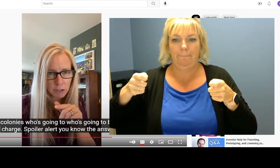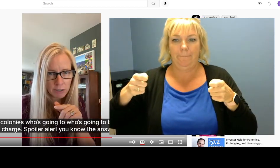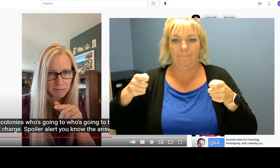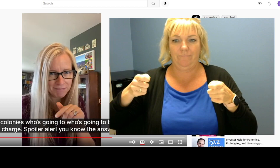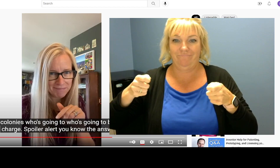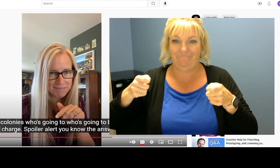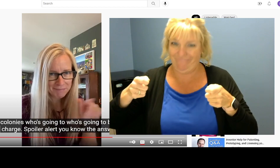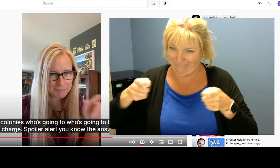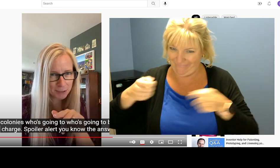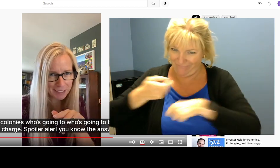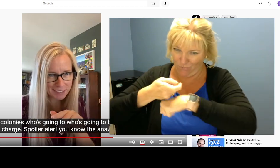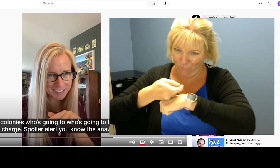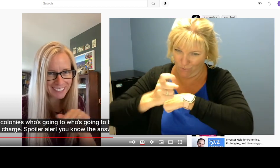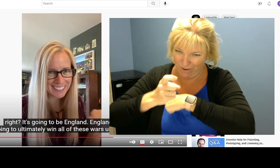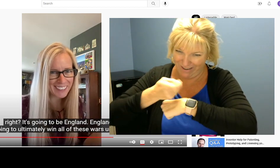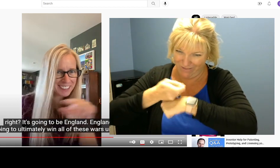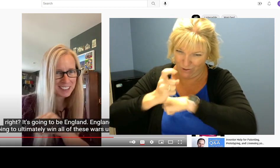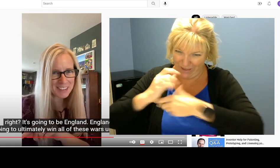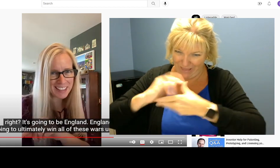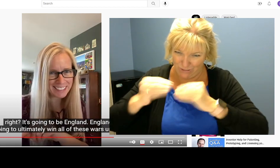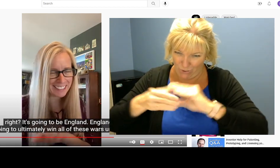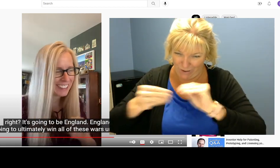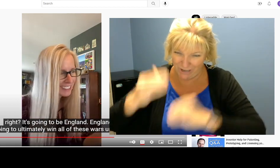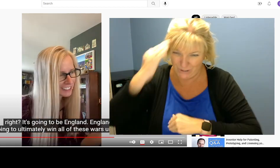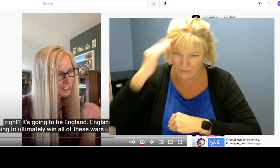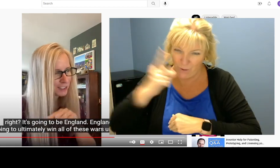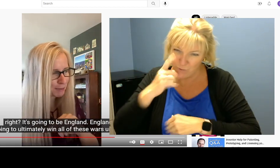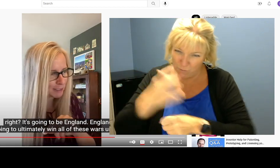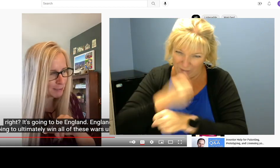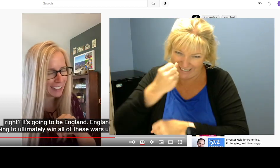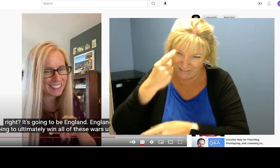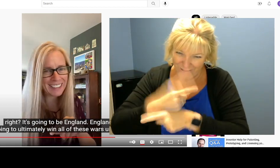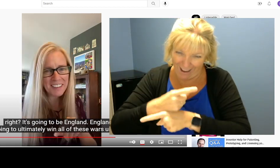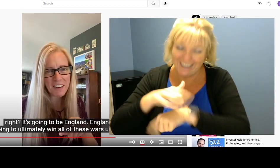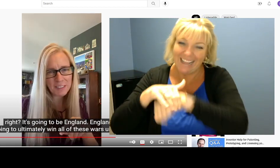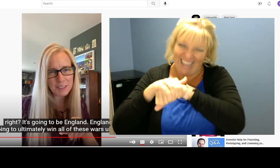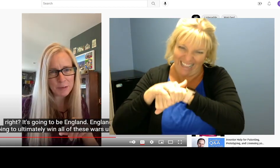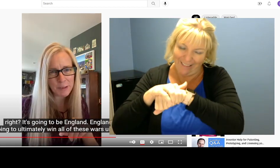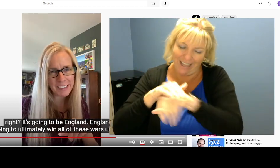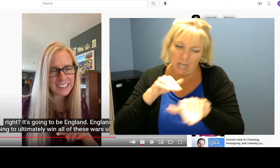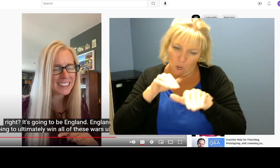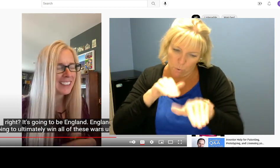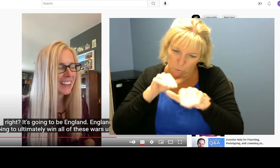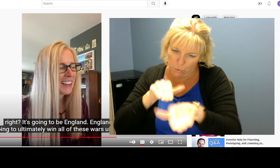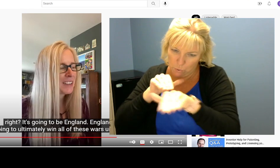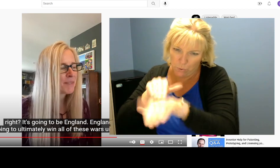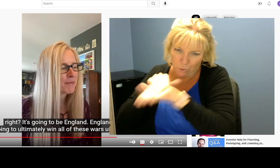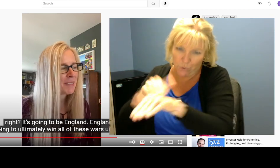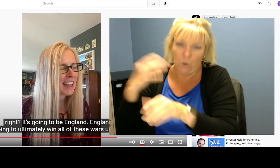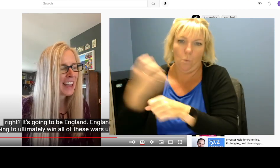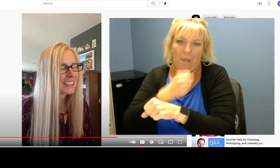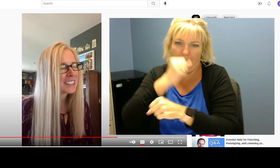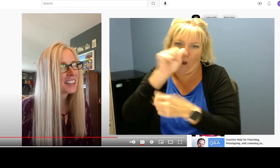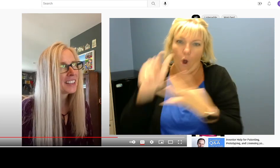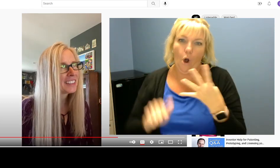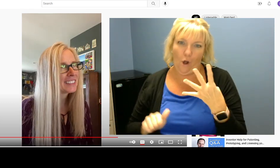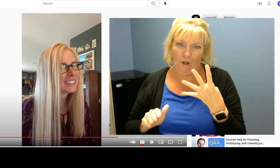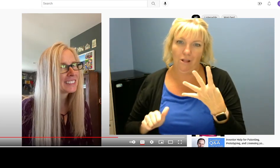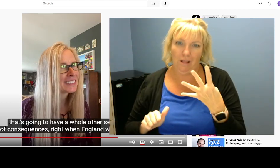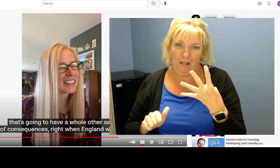Spoiler alert, you know the answer, right? It's gonna be England. England's gonna ultimately win all of these wars.